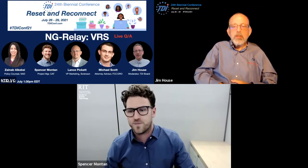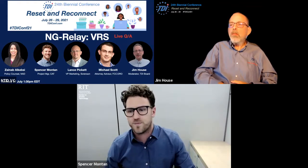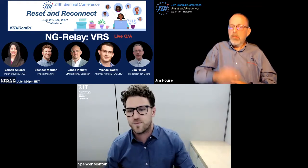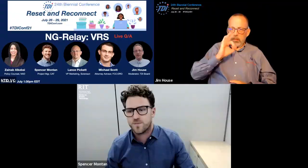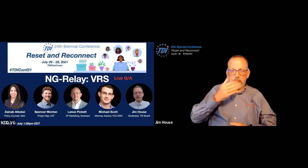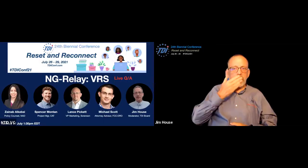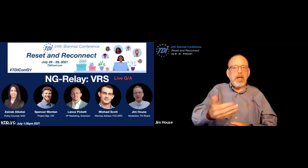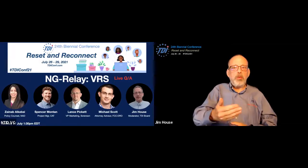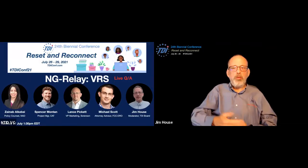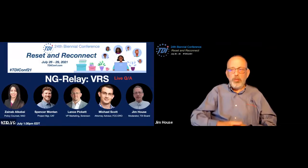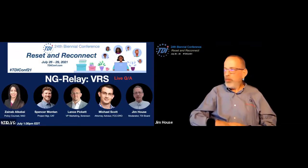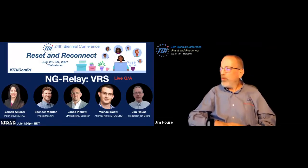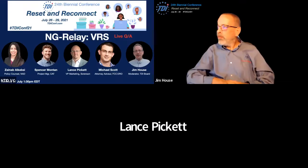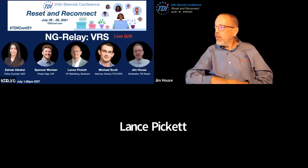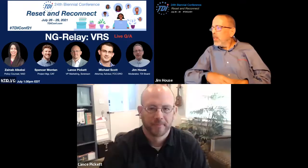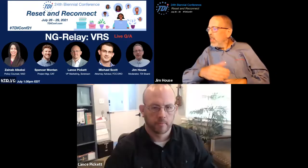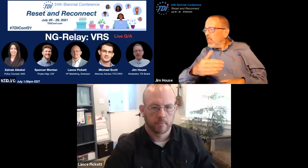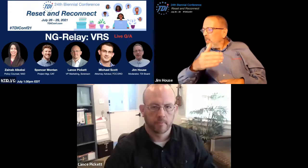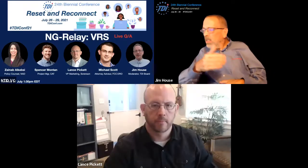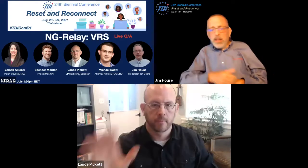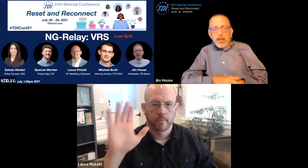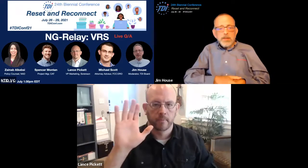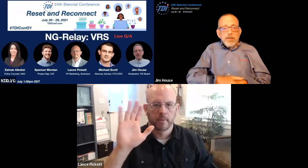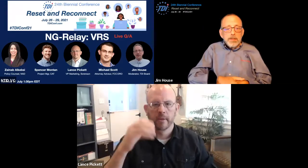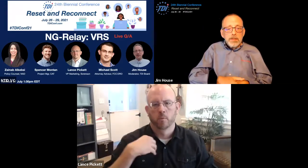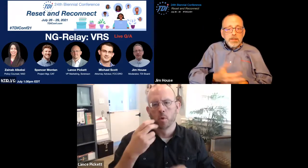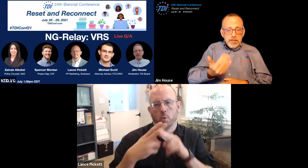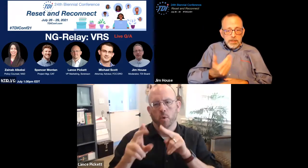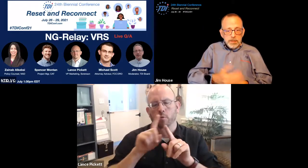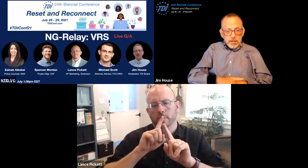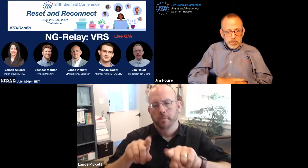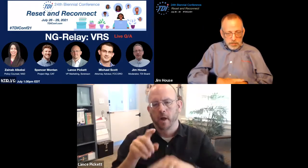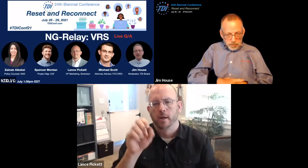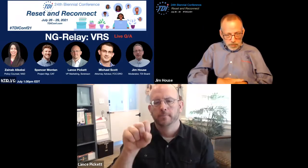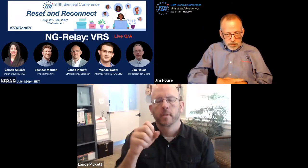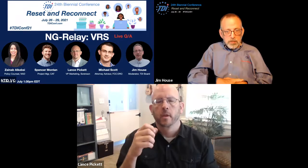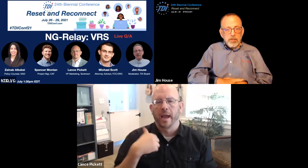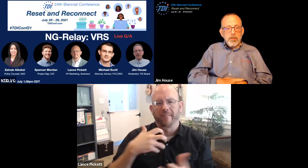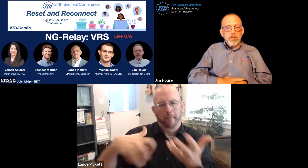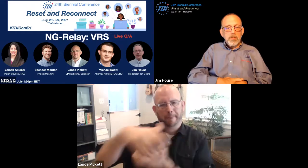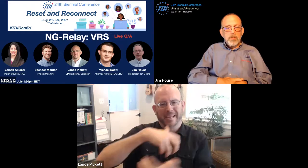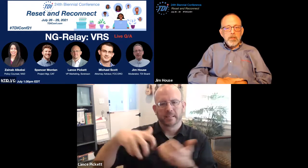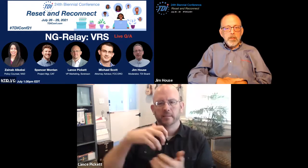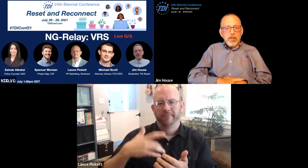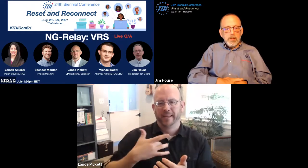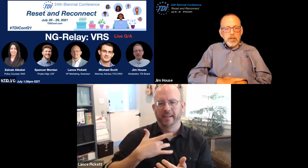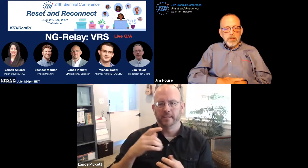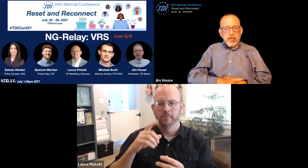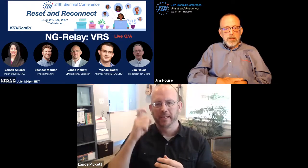follow what you say. Thank you. Thank you, Spence. Lance, a quick response. Yes.